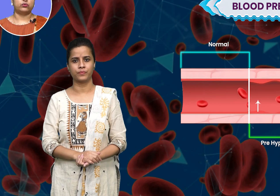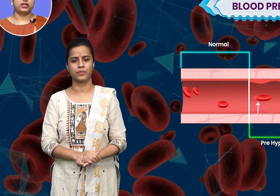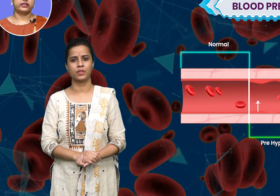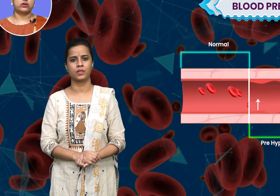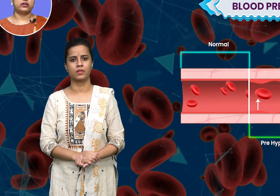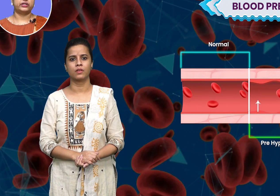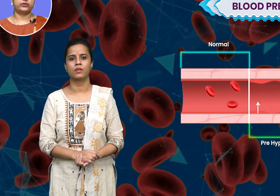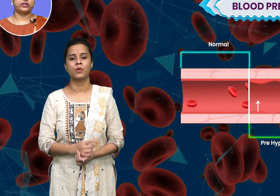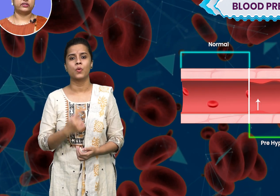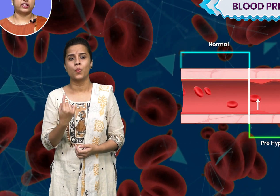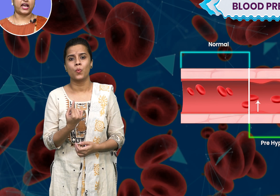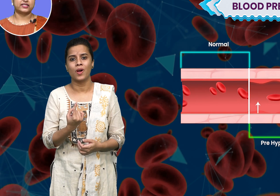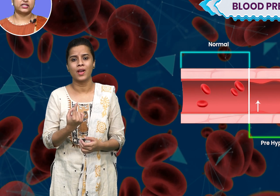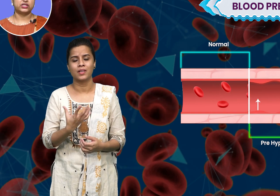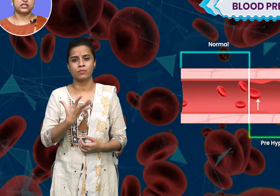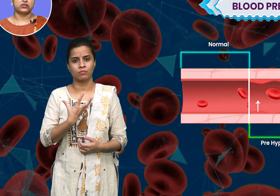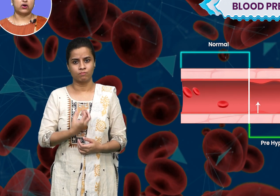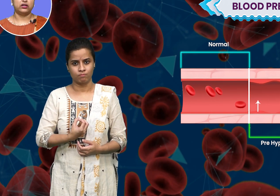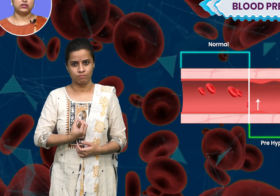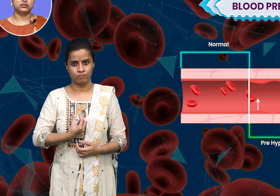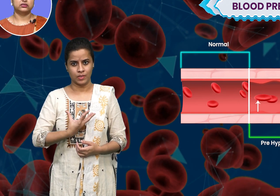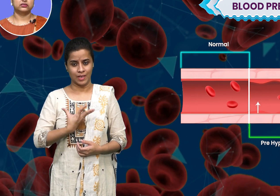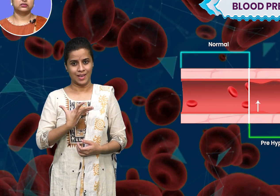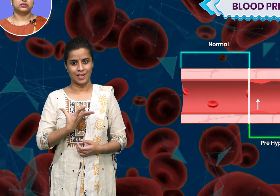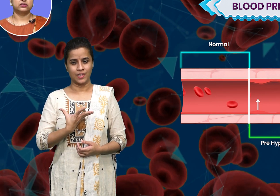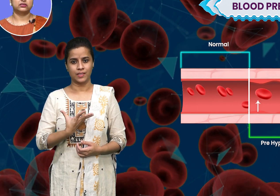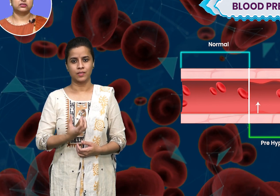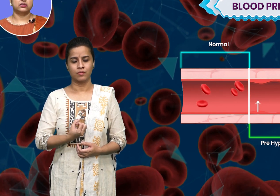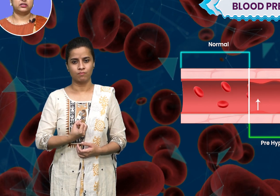and that one recorded during relaxation is called